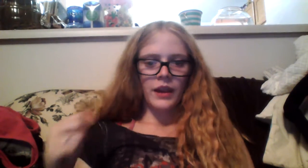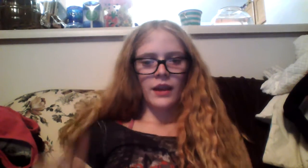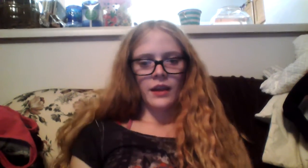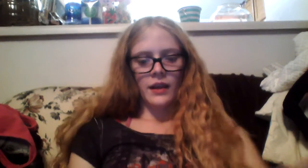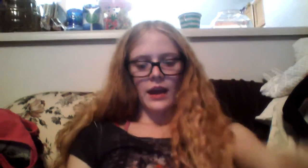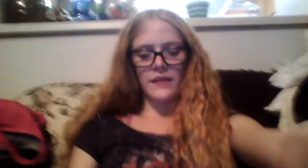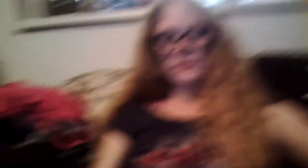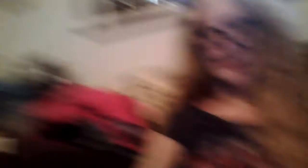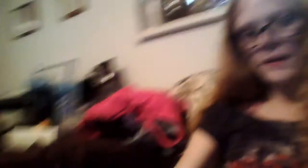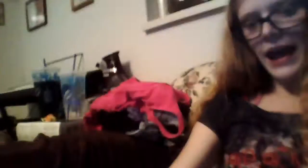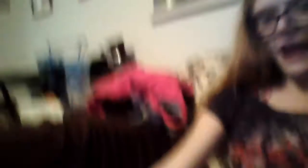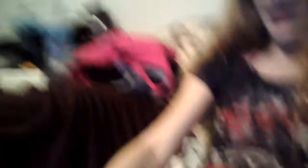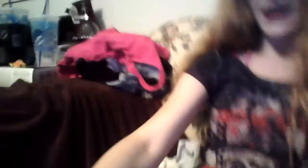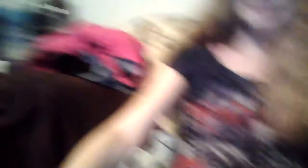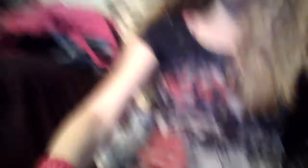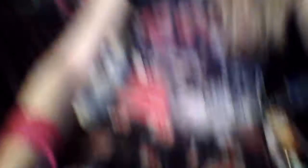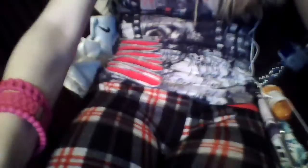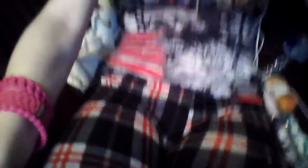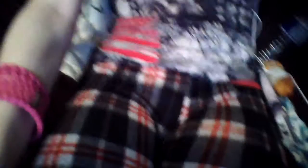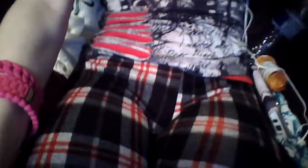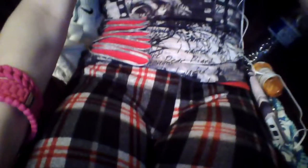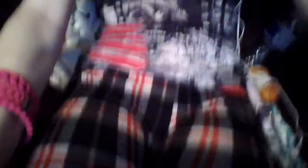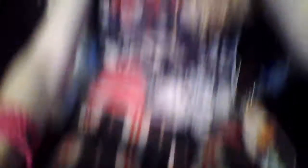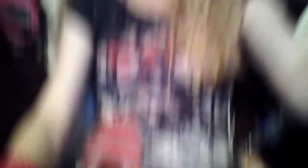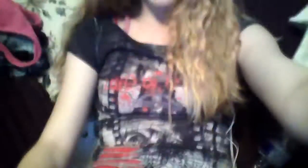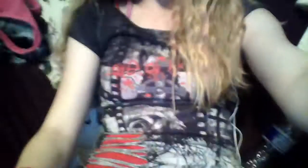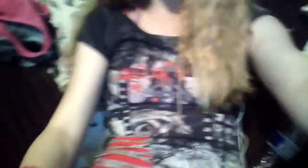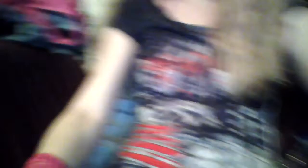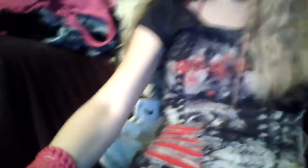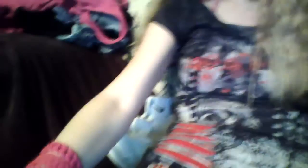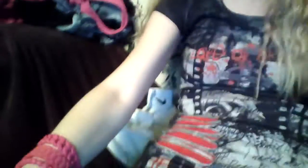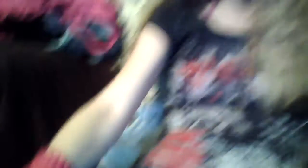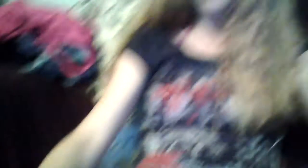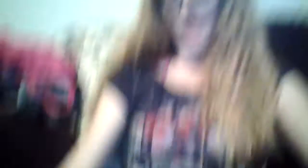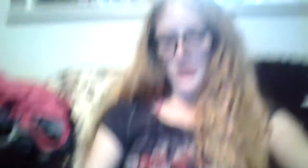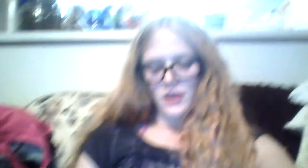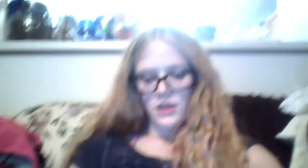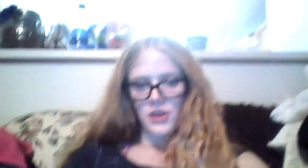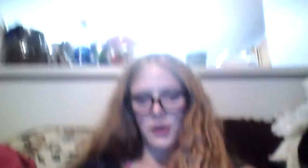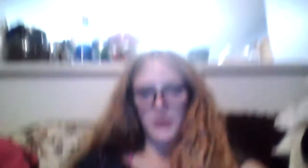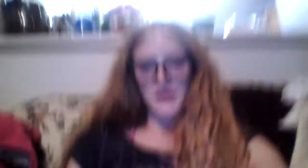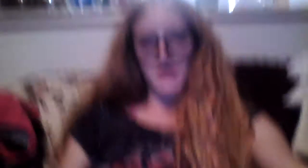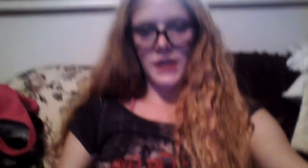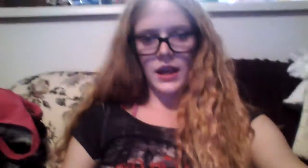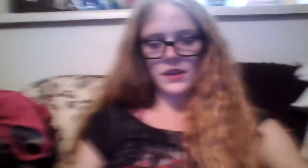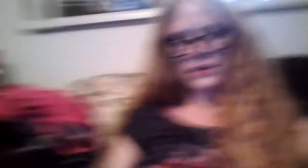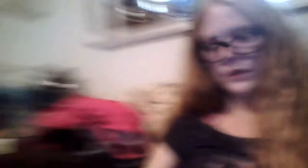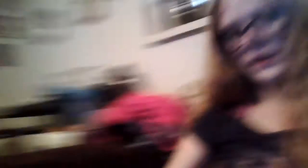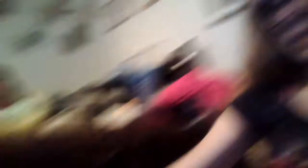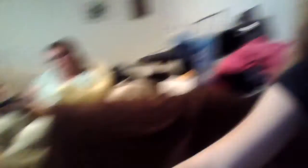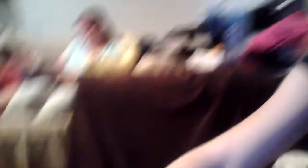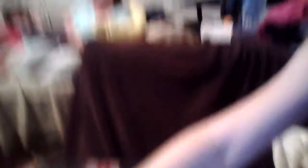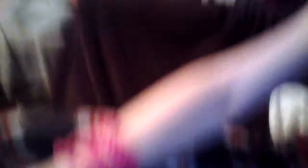and then my pants, you would say, so these are my